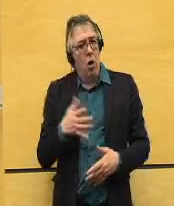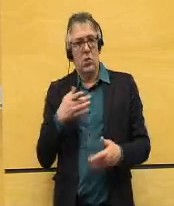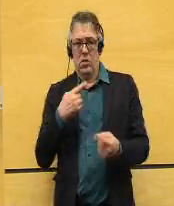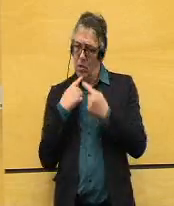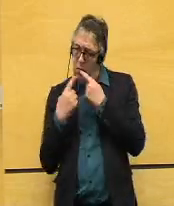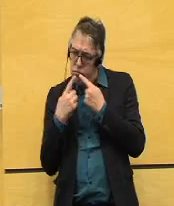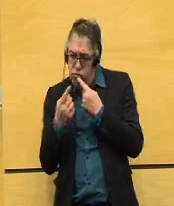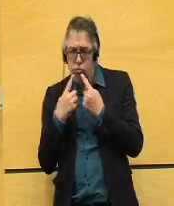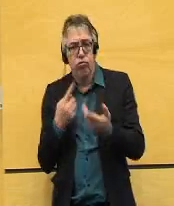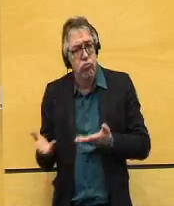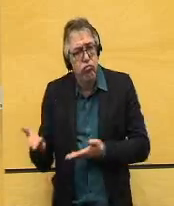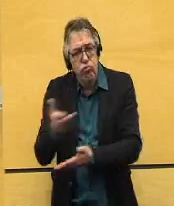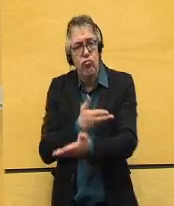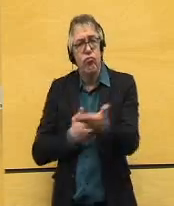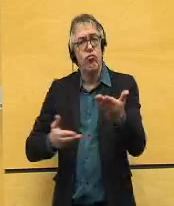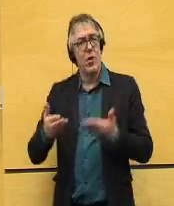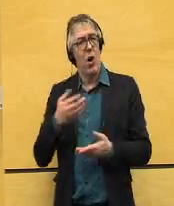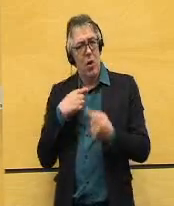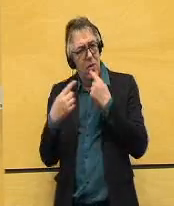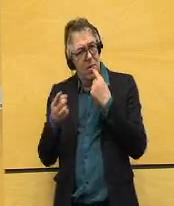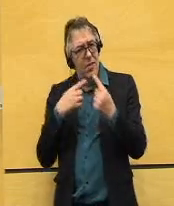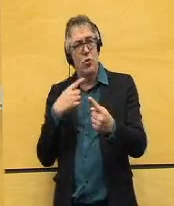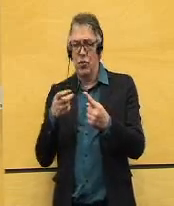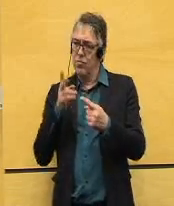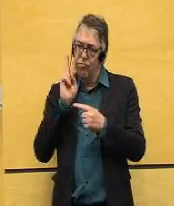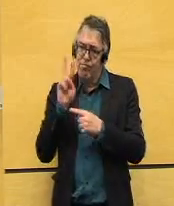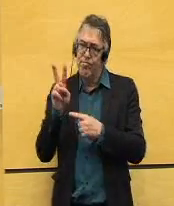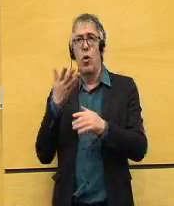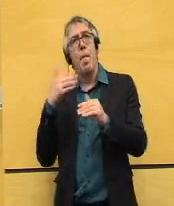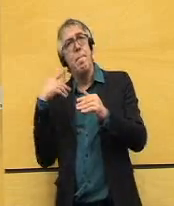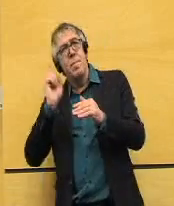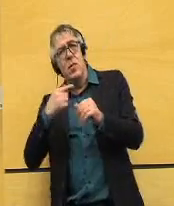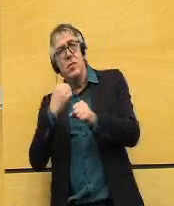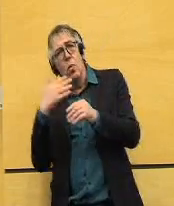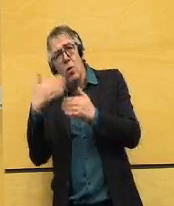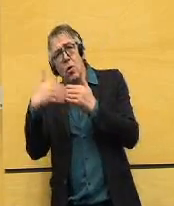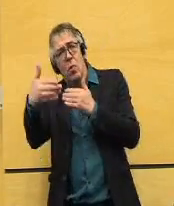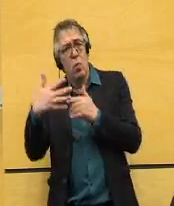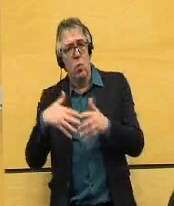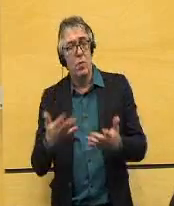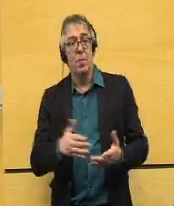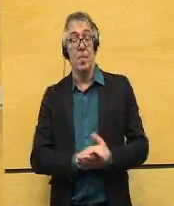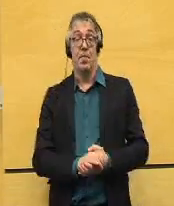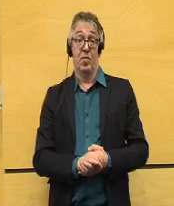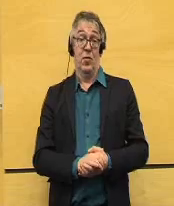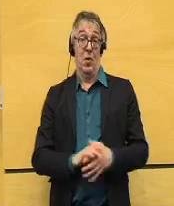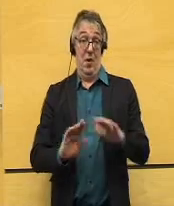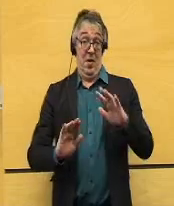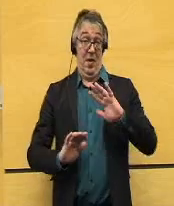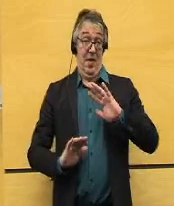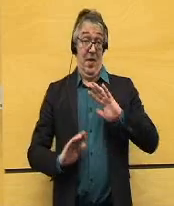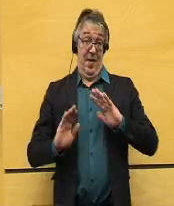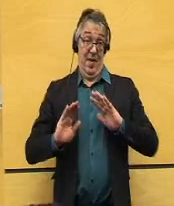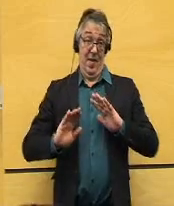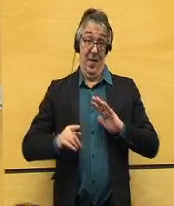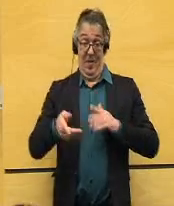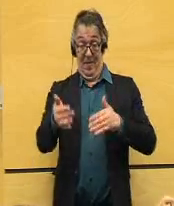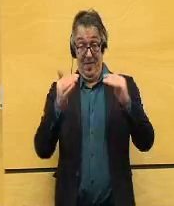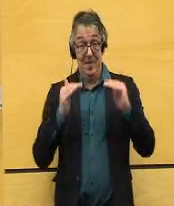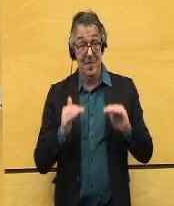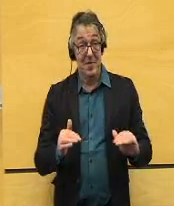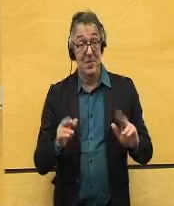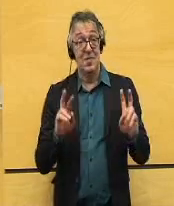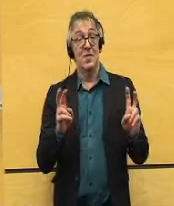on the progress that needs to be made. And fifth, importantly, it is expected that both the BTS and the